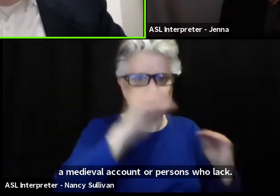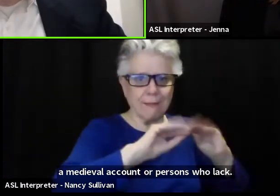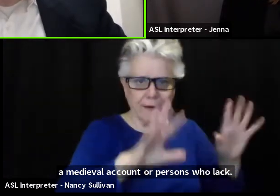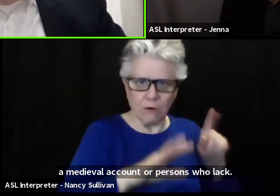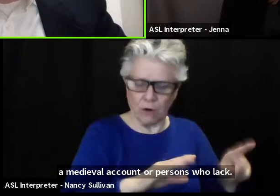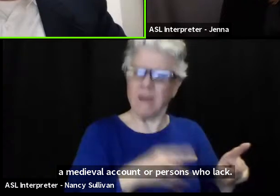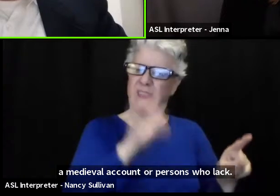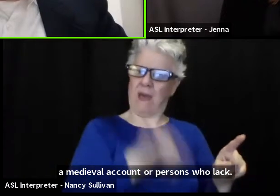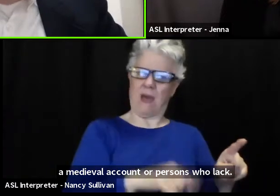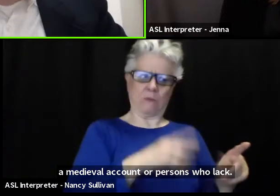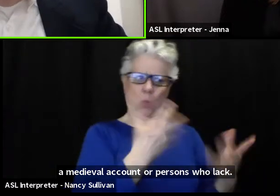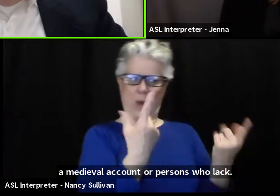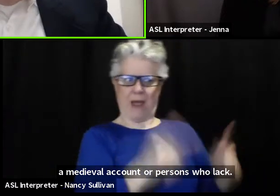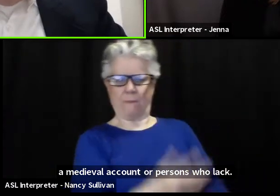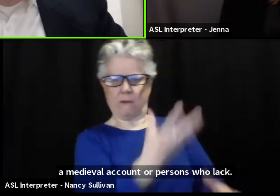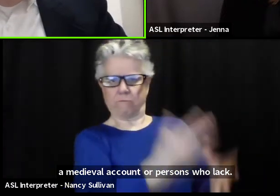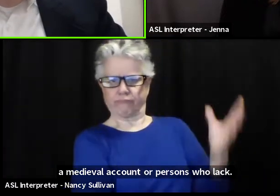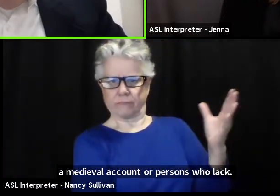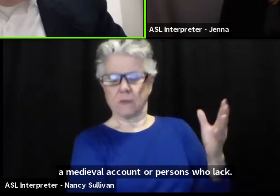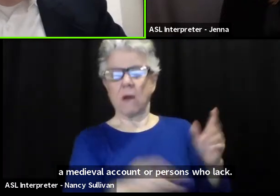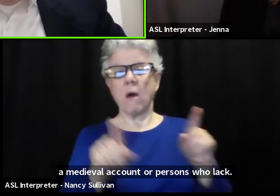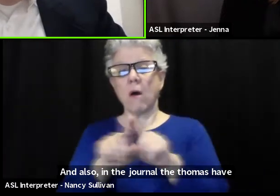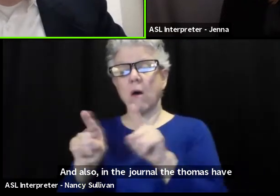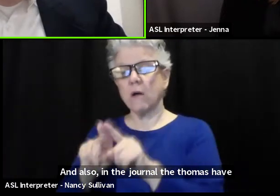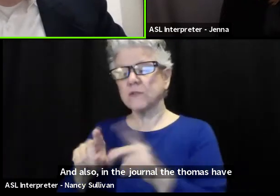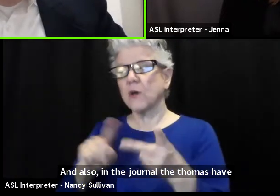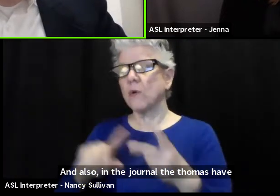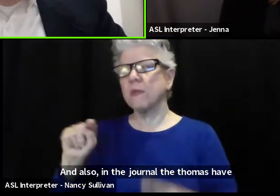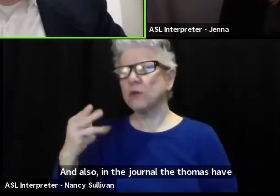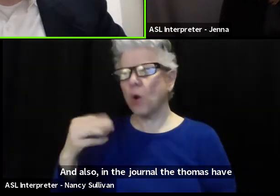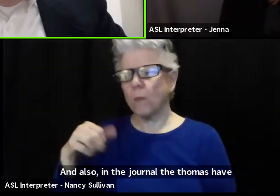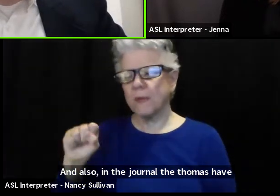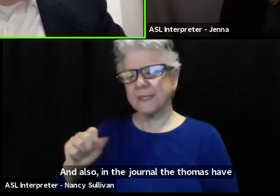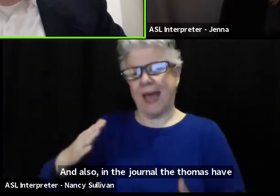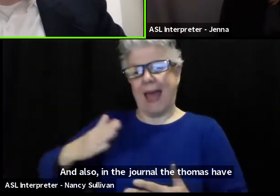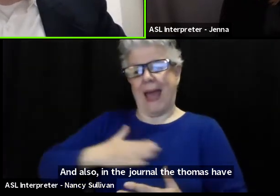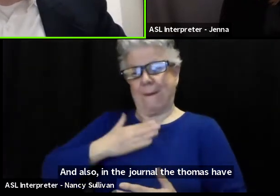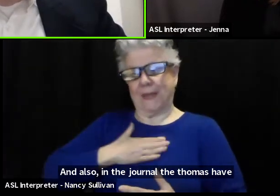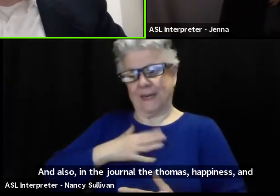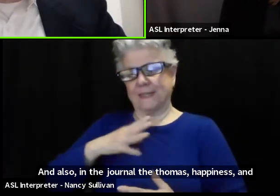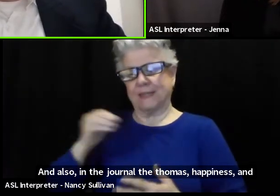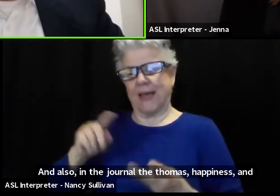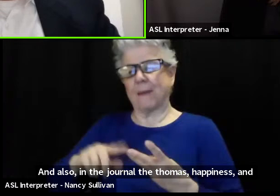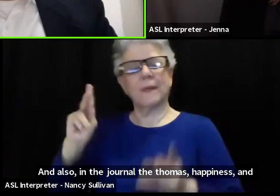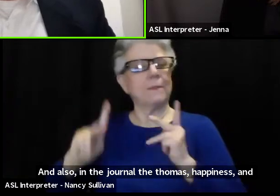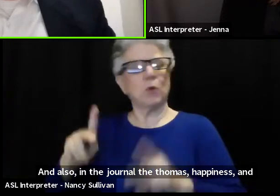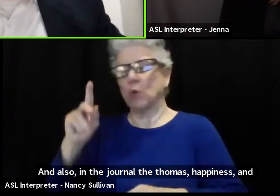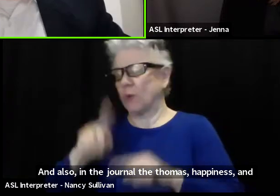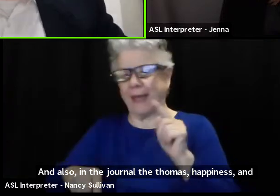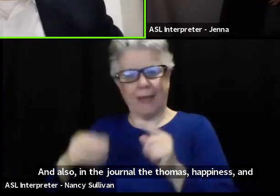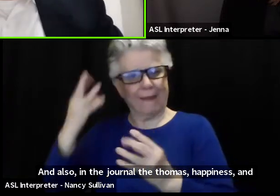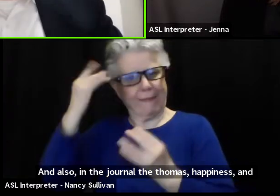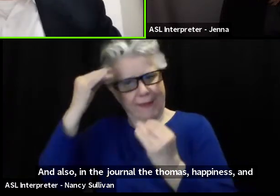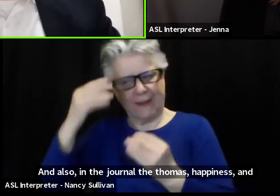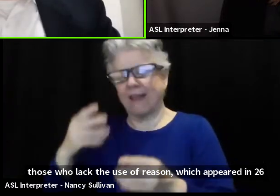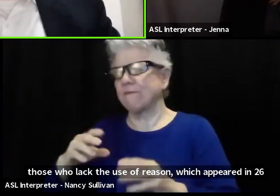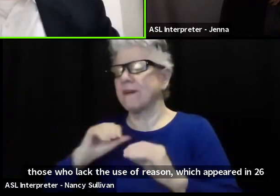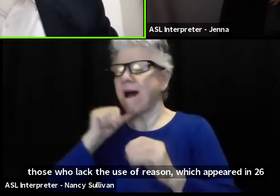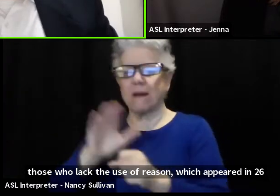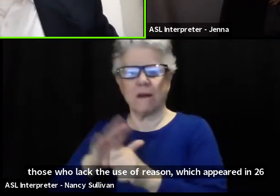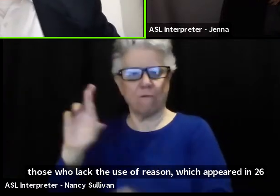also in the journal The Thomist, Happiness and Those Who Lack the Use of Reason, which appeared in